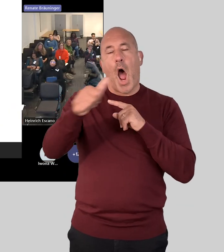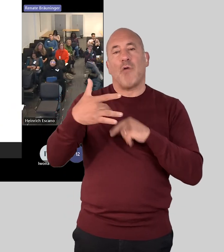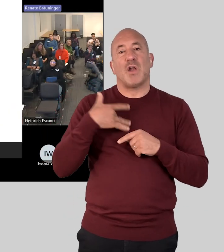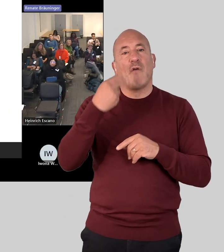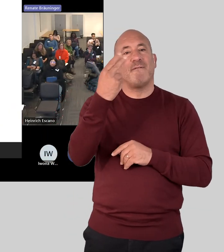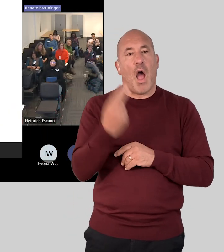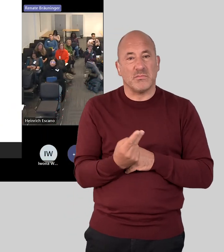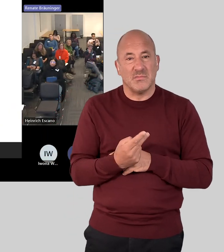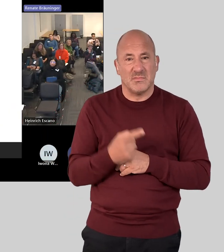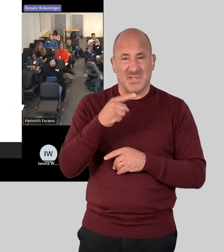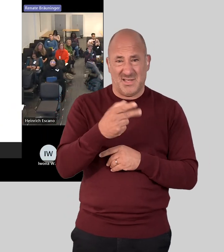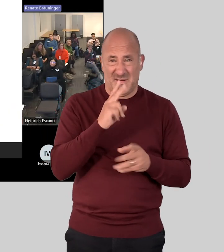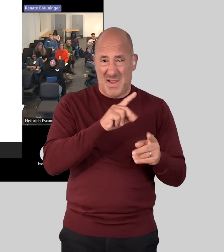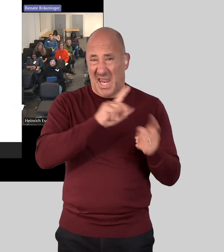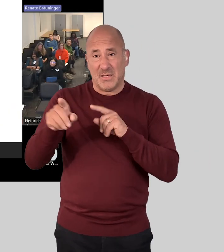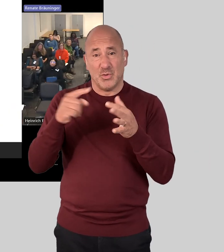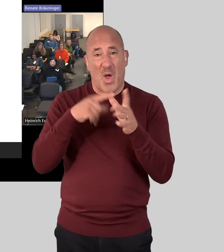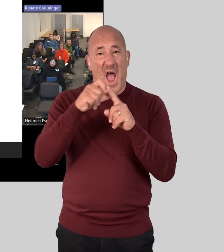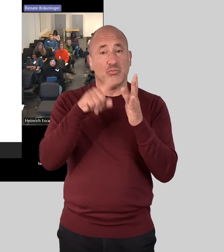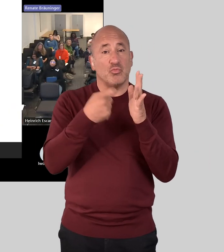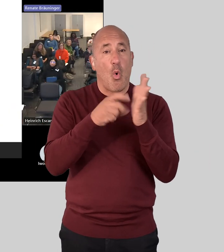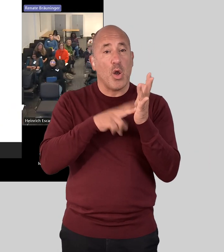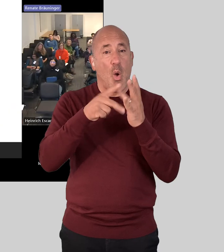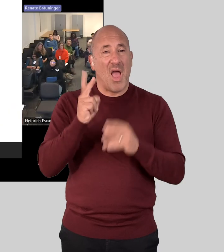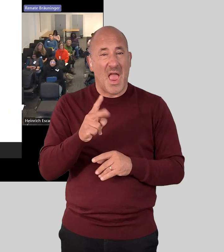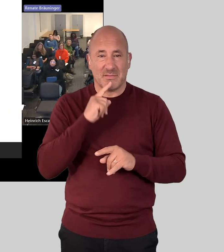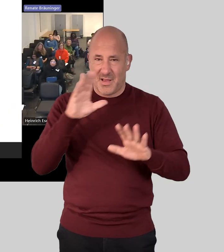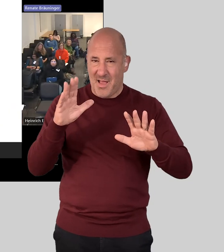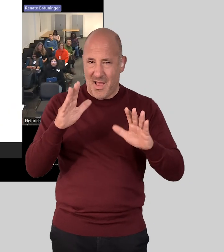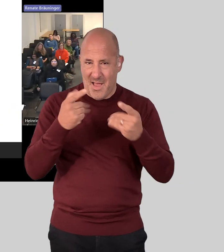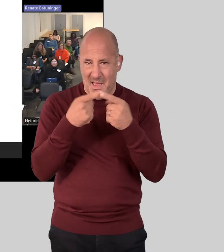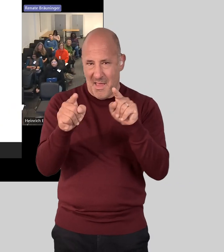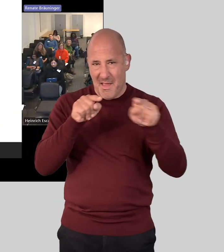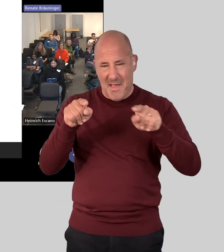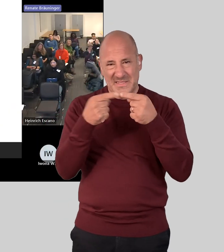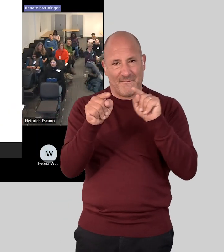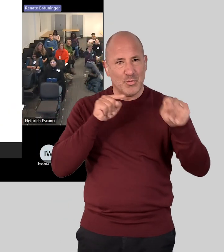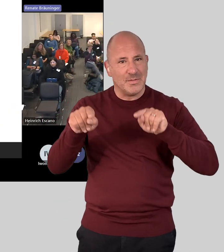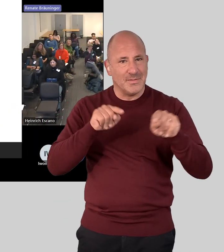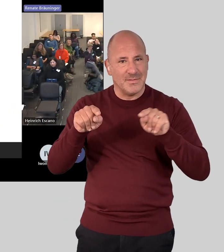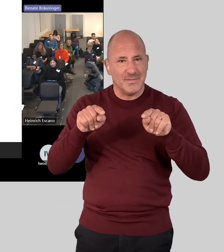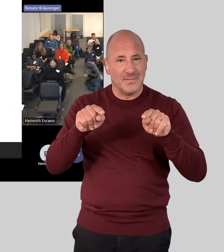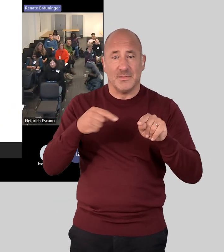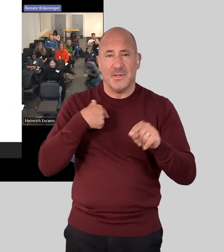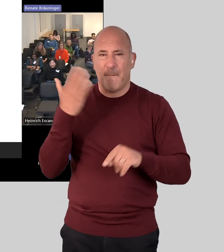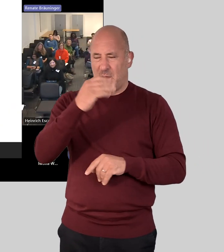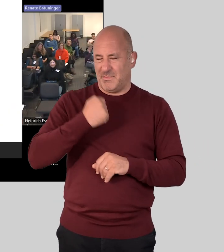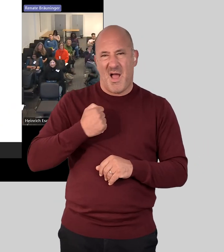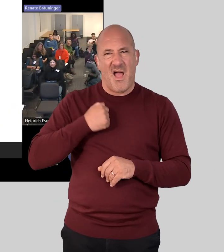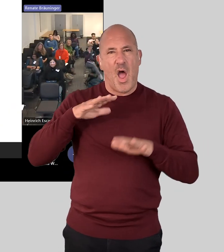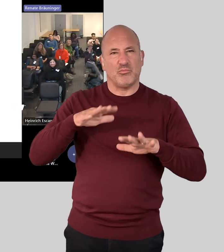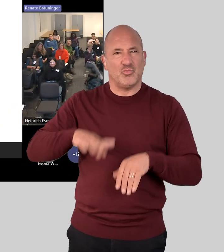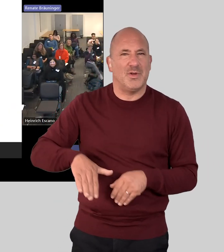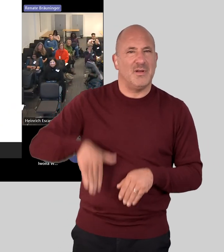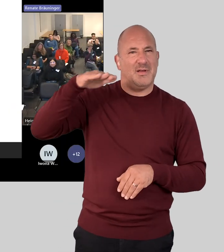to Adorno here with a sort of distinguishing between material and materiality. And ever since I returned to